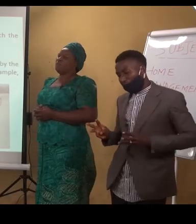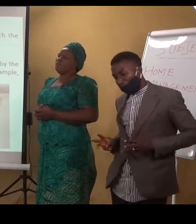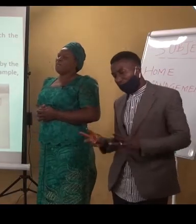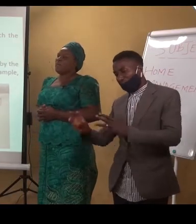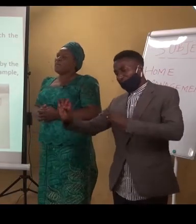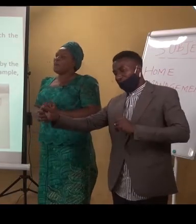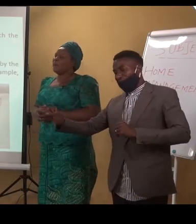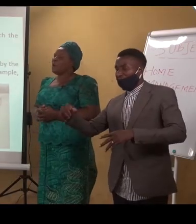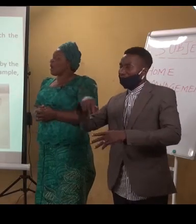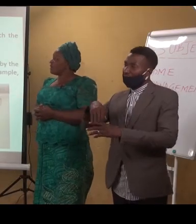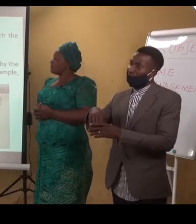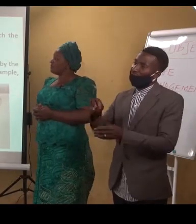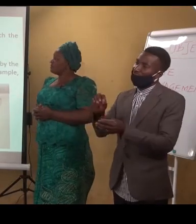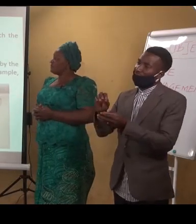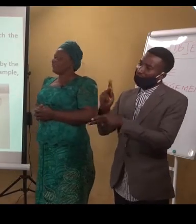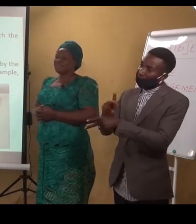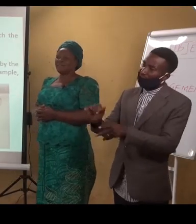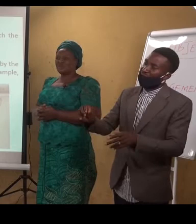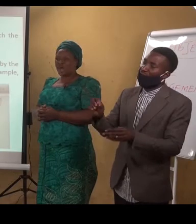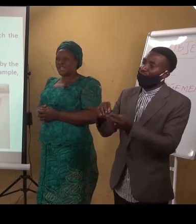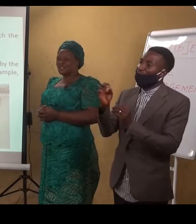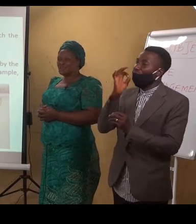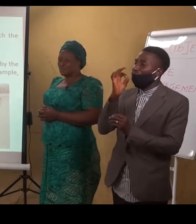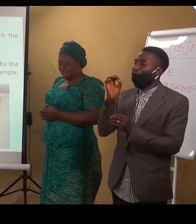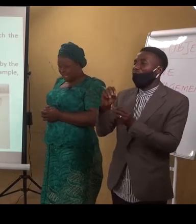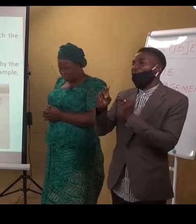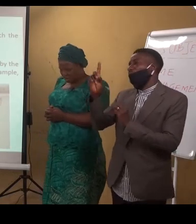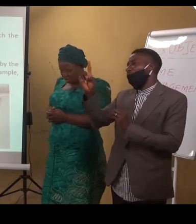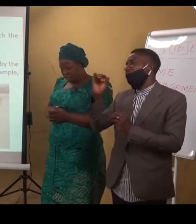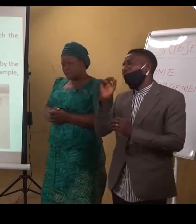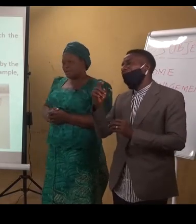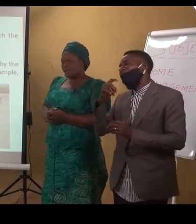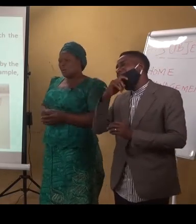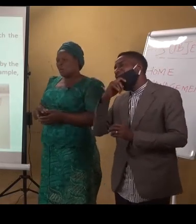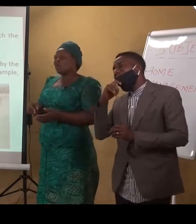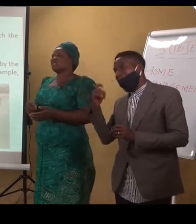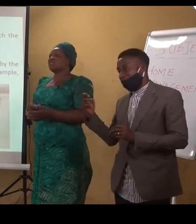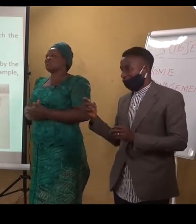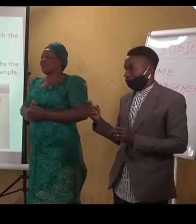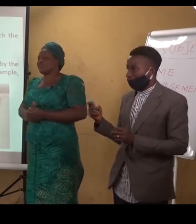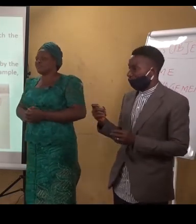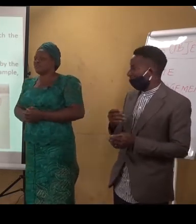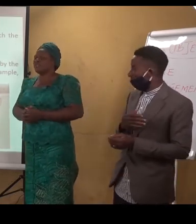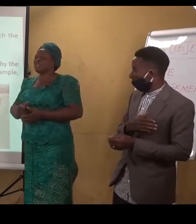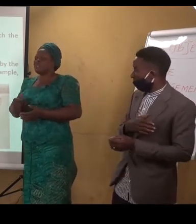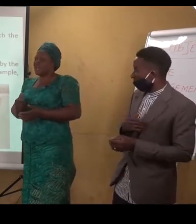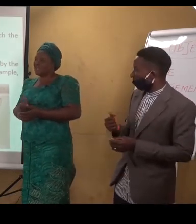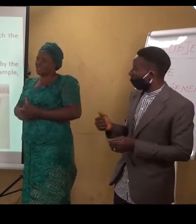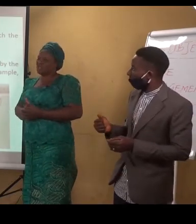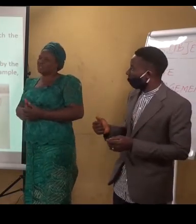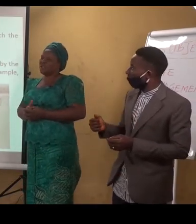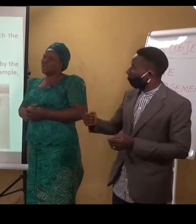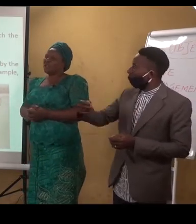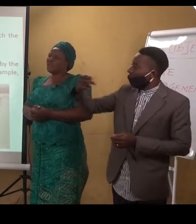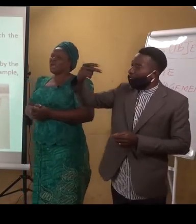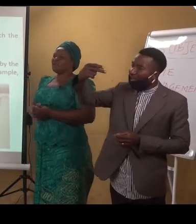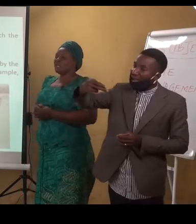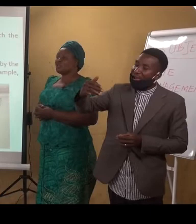food? Number one is drying stroke dehydration. What is drying? What is